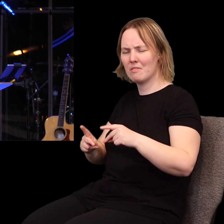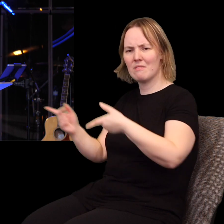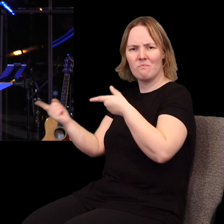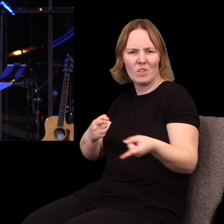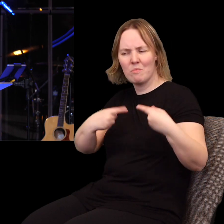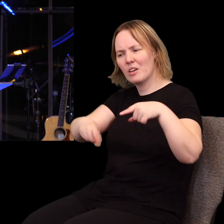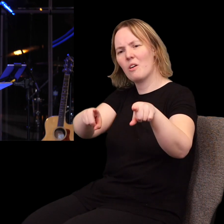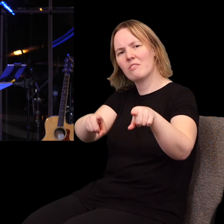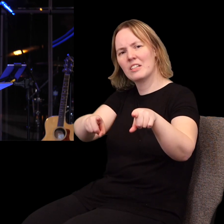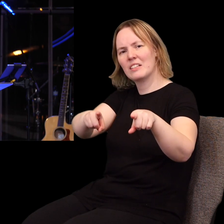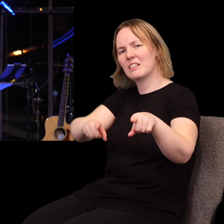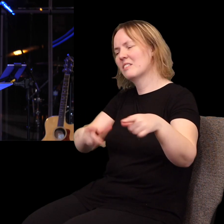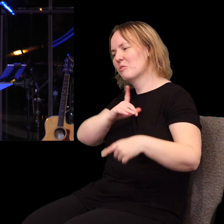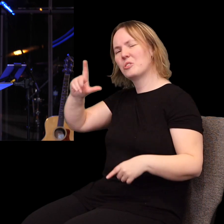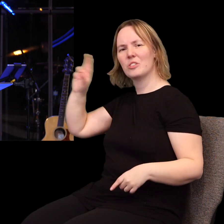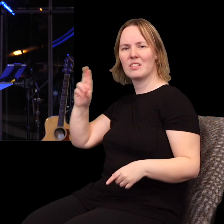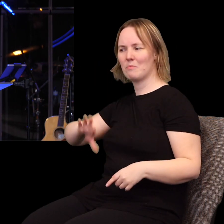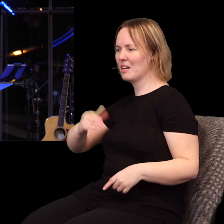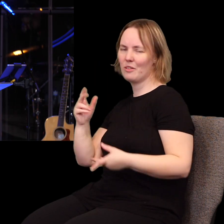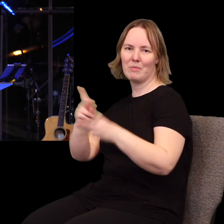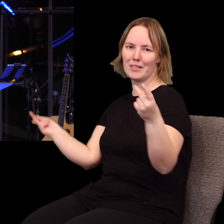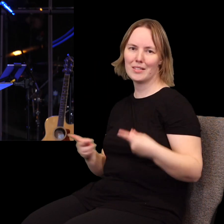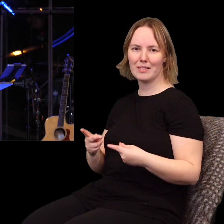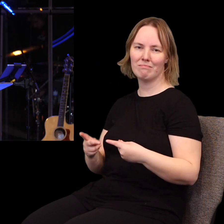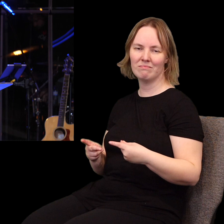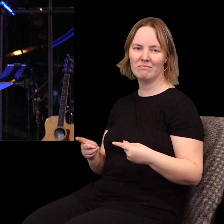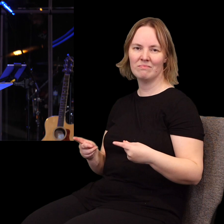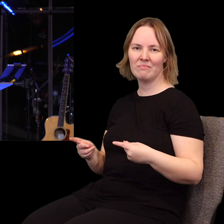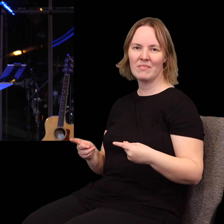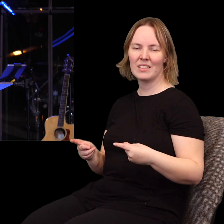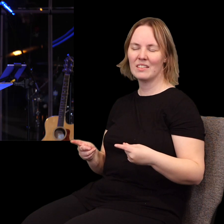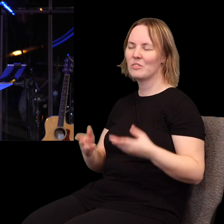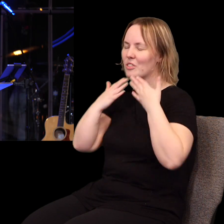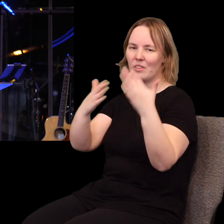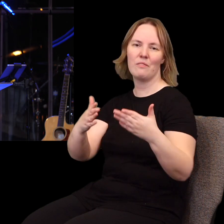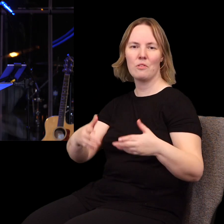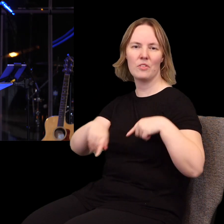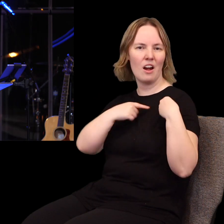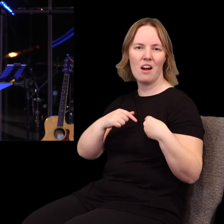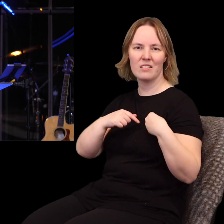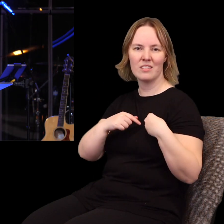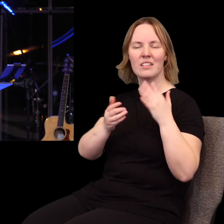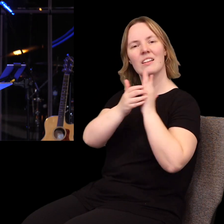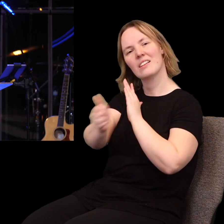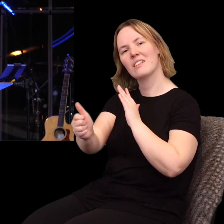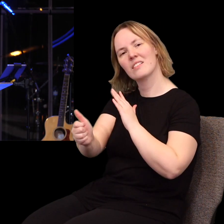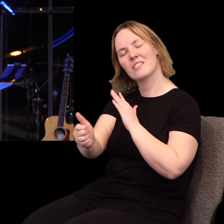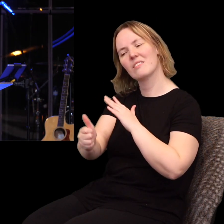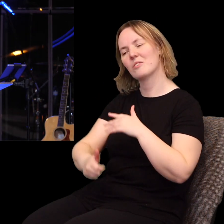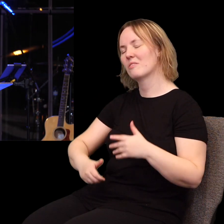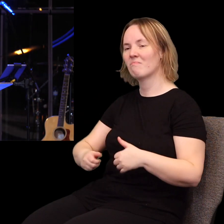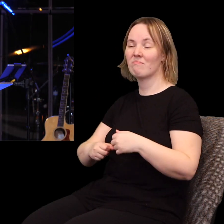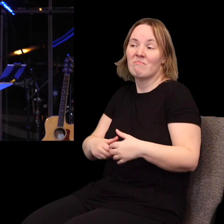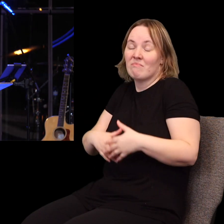has used them in other places, and we just benefit so much from the hearts and talents of some great